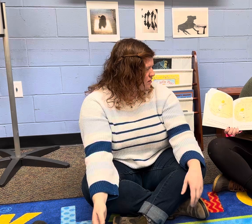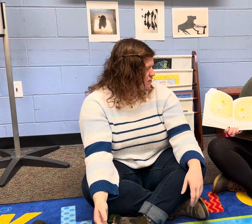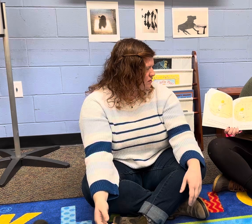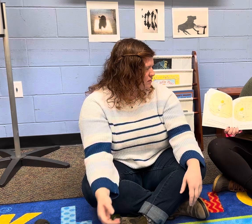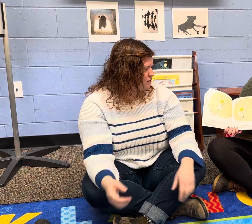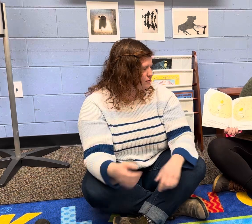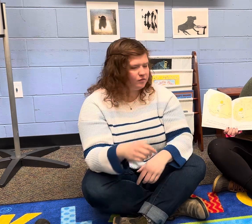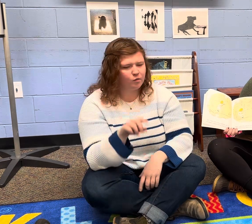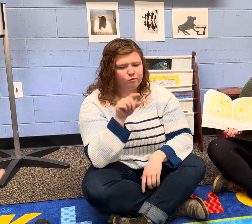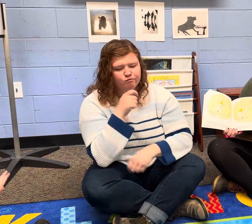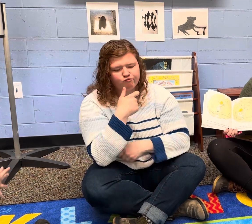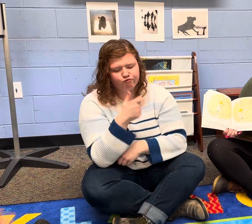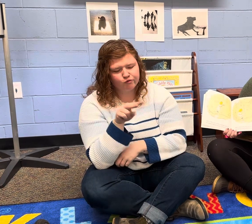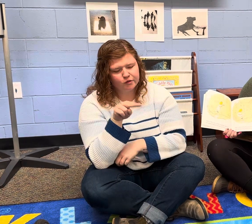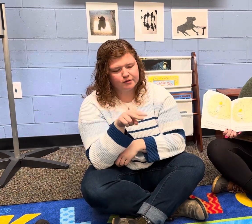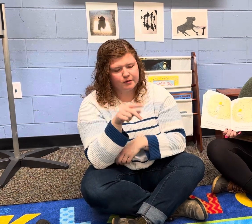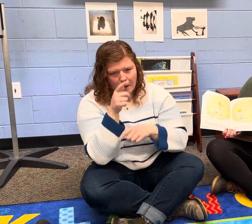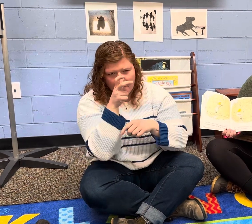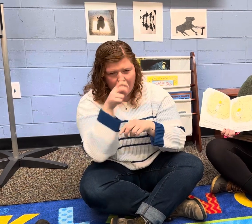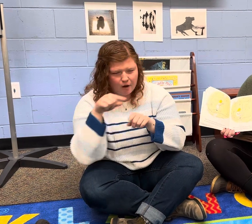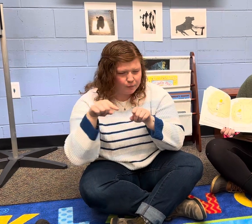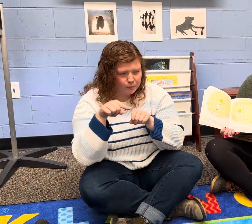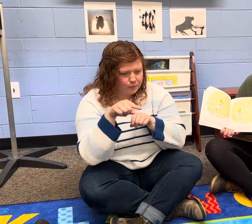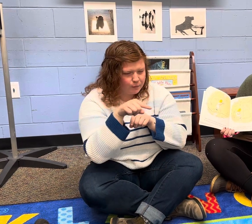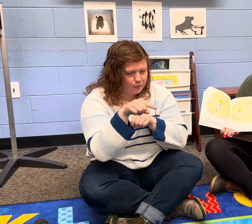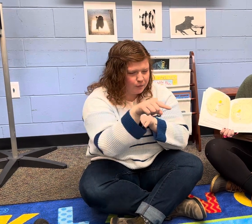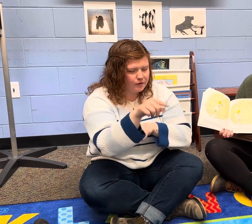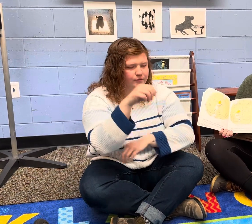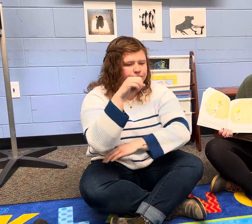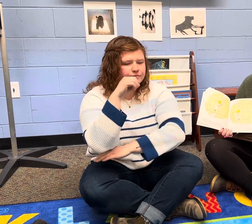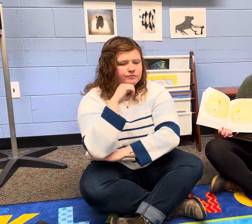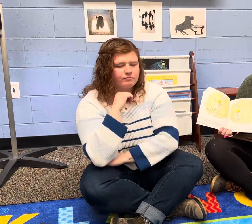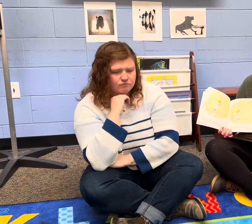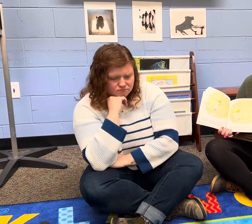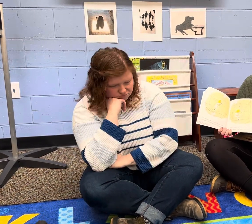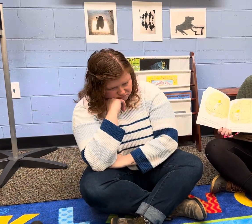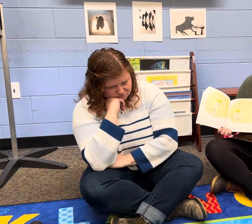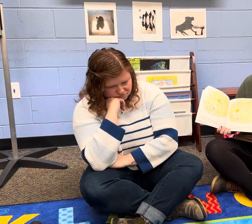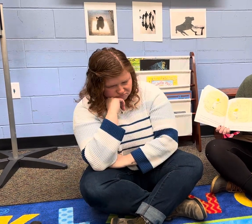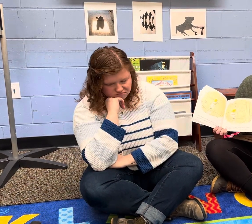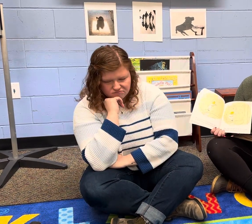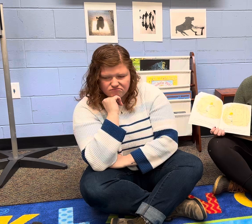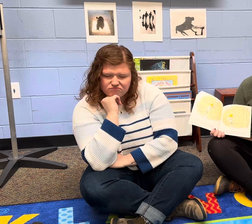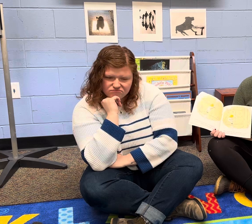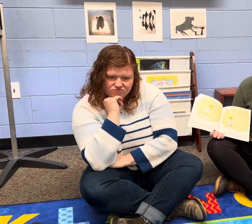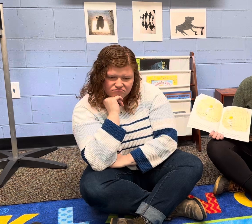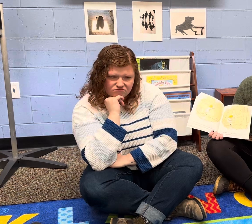So I picked a flower and I blew off its seeds.